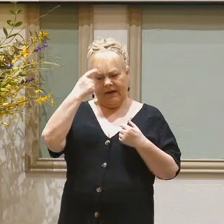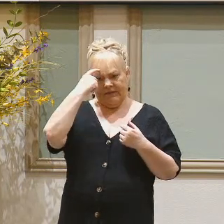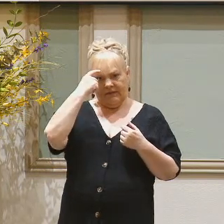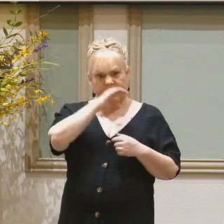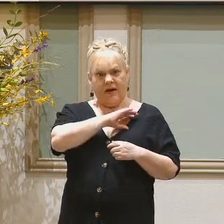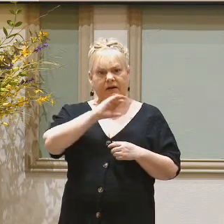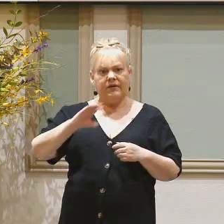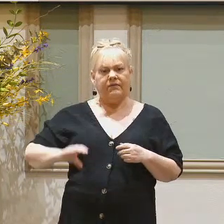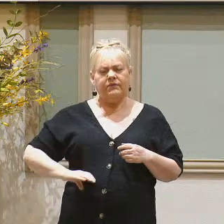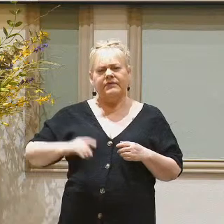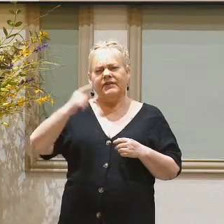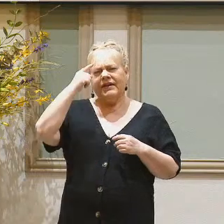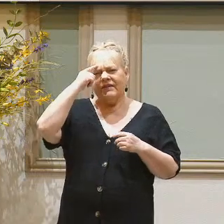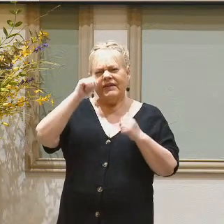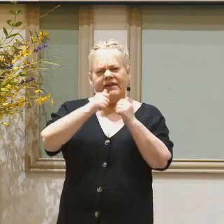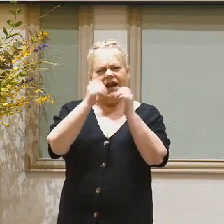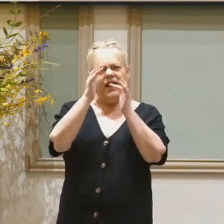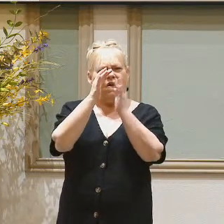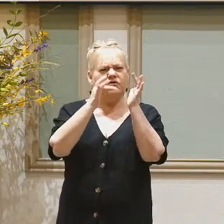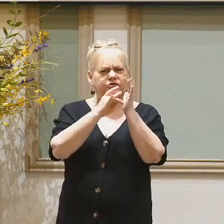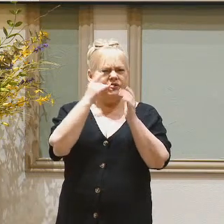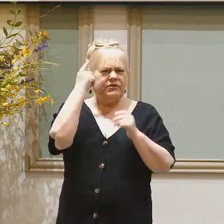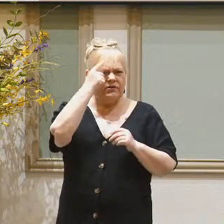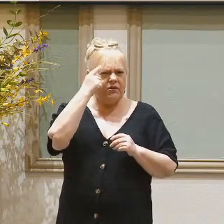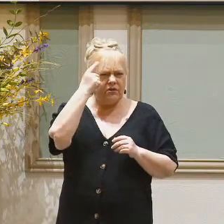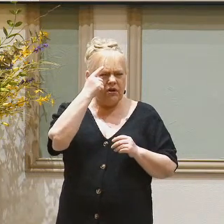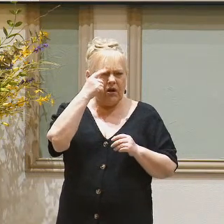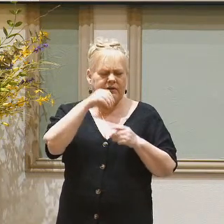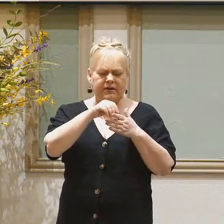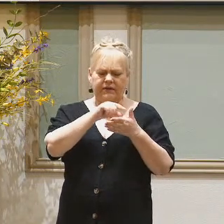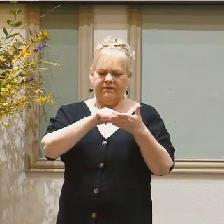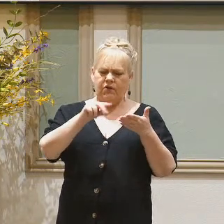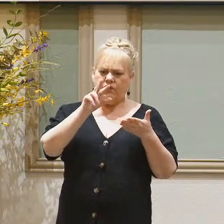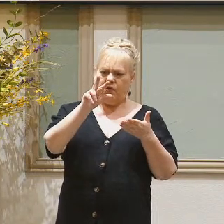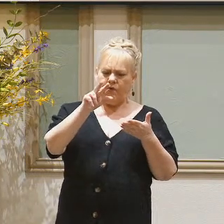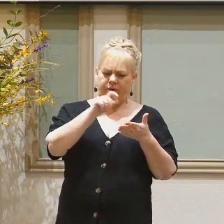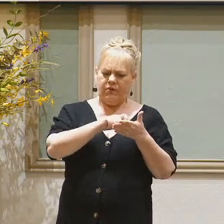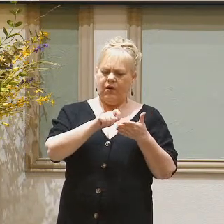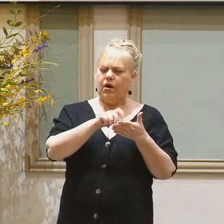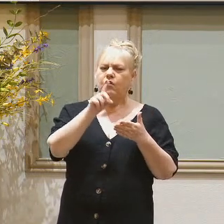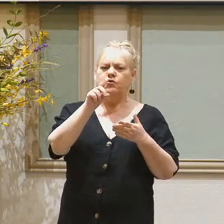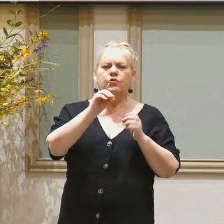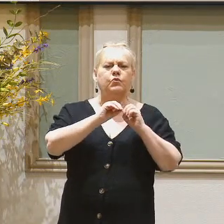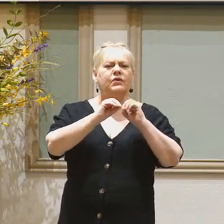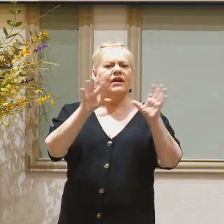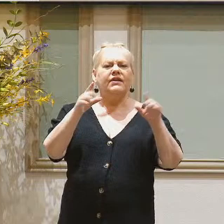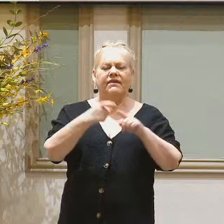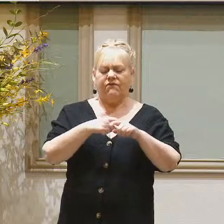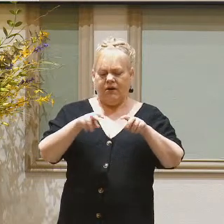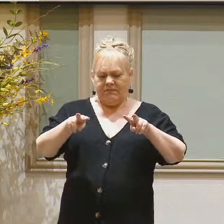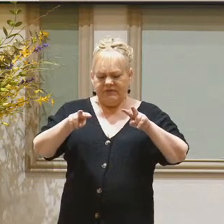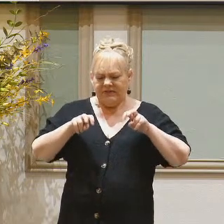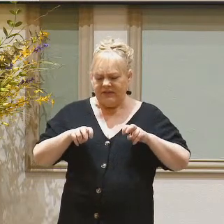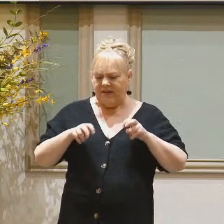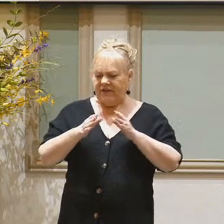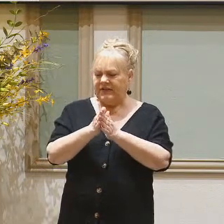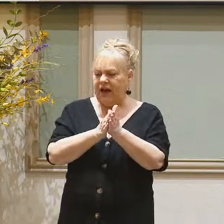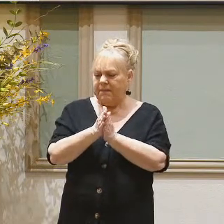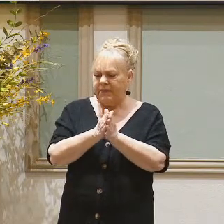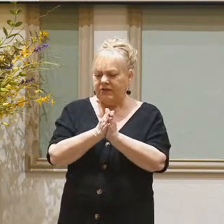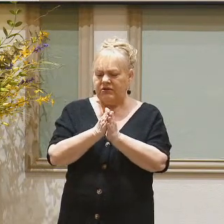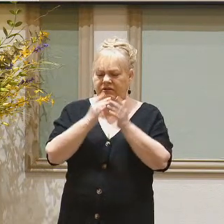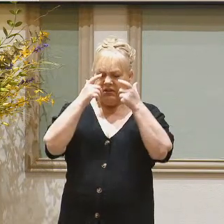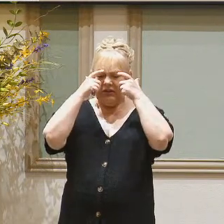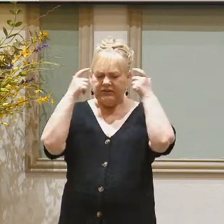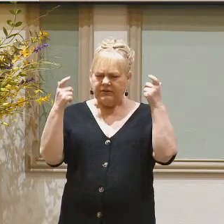Christ. Think the way Jesus thought. And in verse 3 he writes, "Do nothing from selfish ambition or conceit,